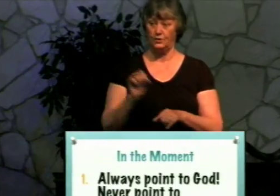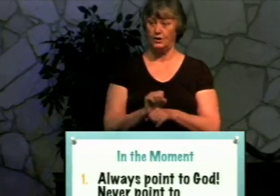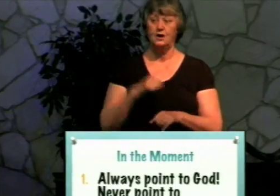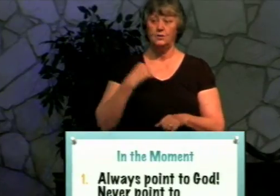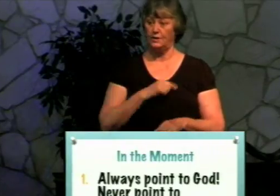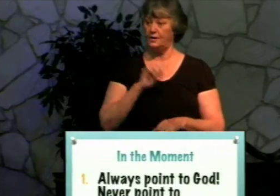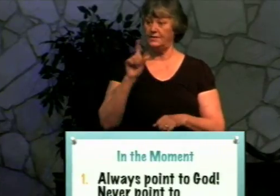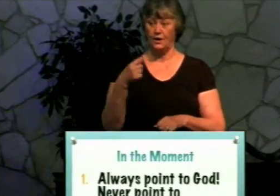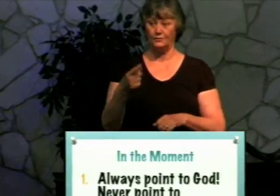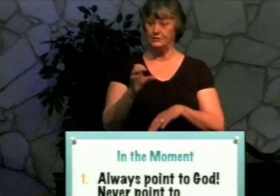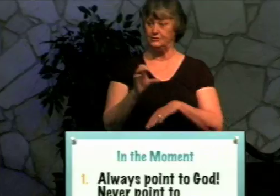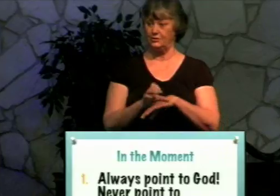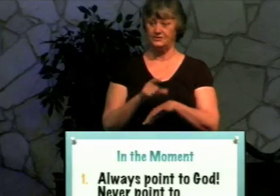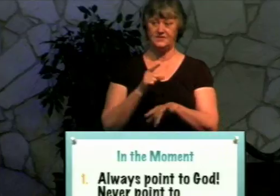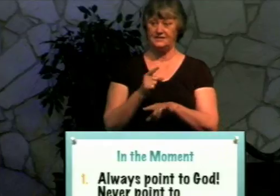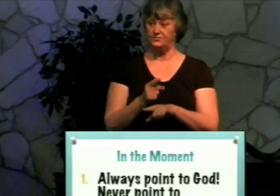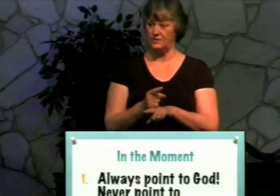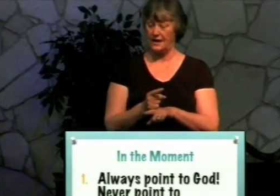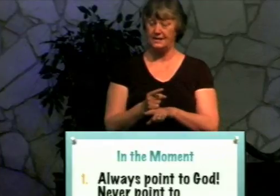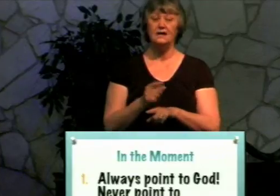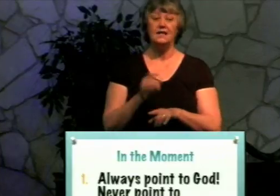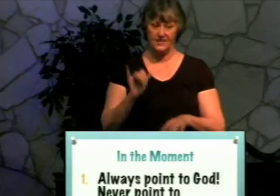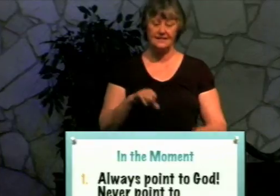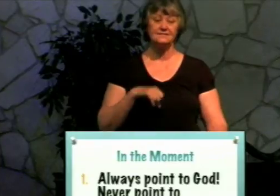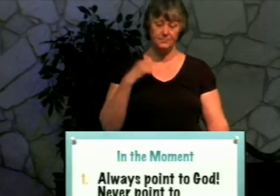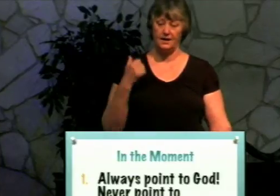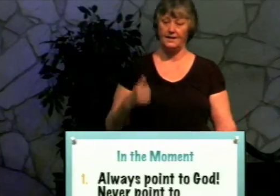work, we're the only church that is right, that is pride.